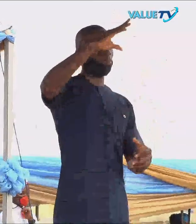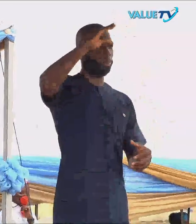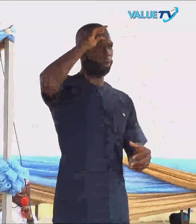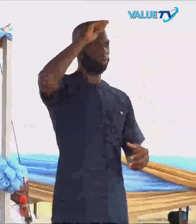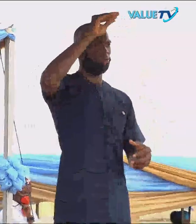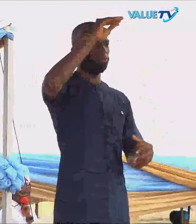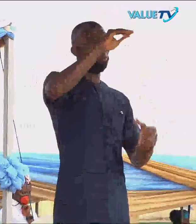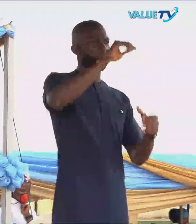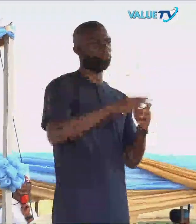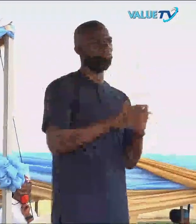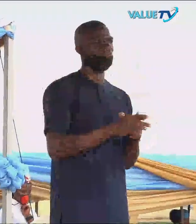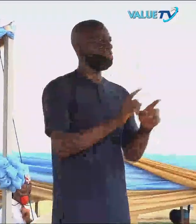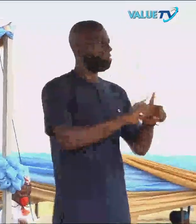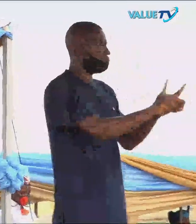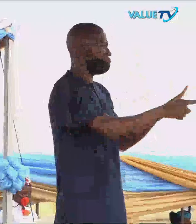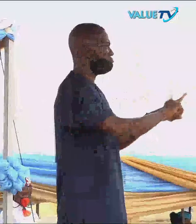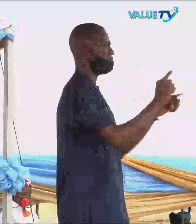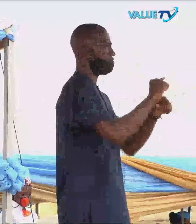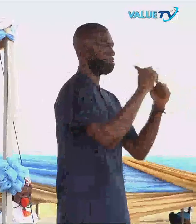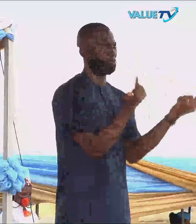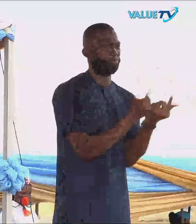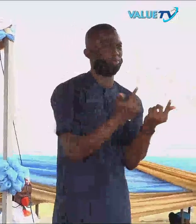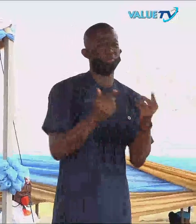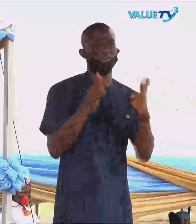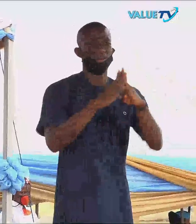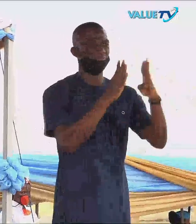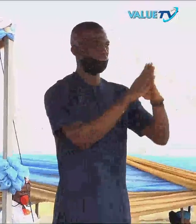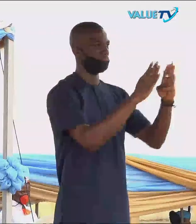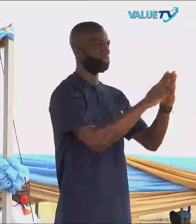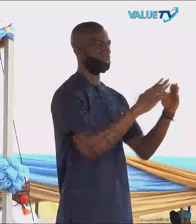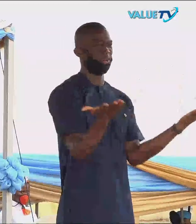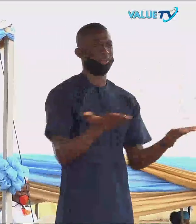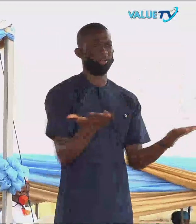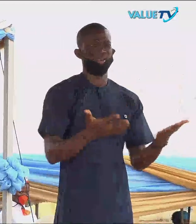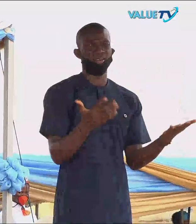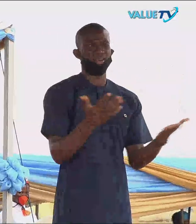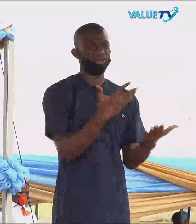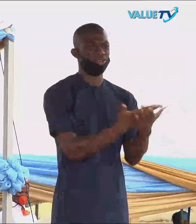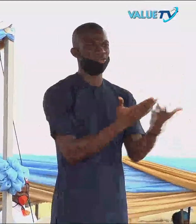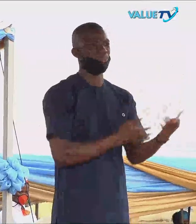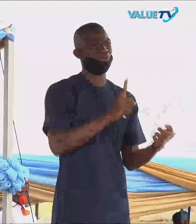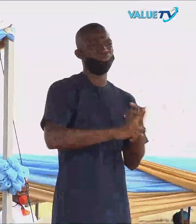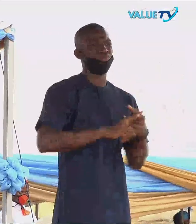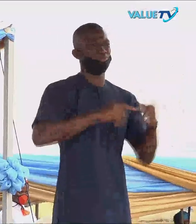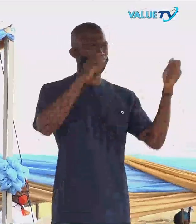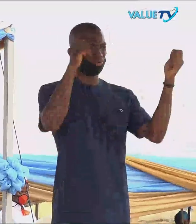various groups that have gathered here this morning to celebrate a life